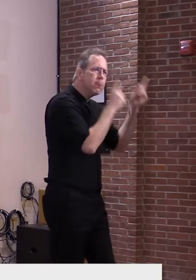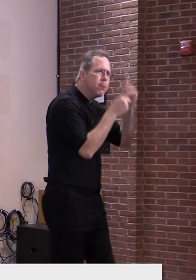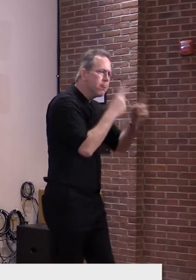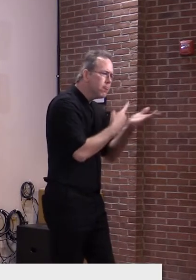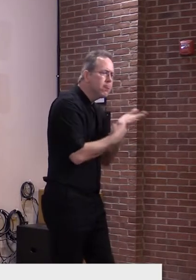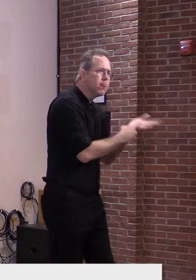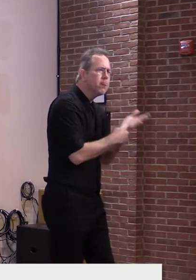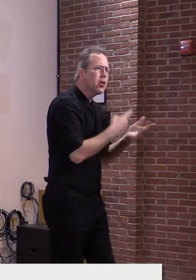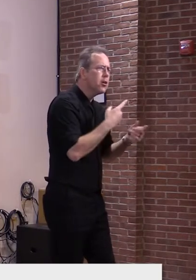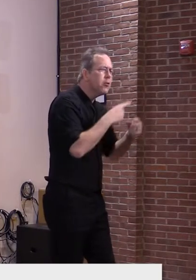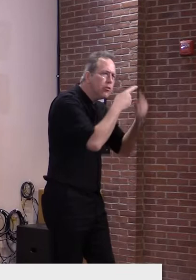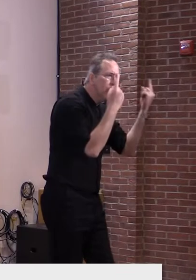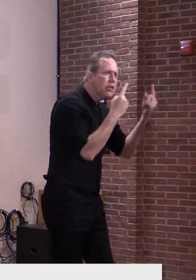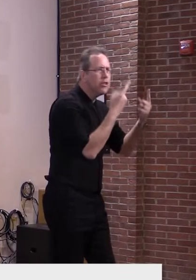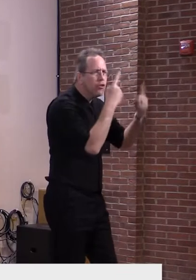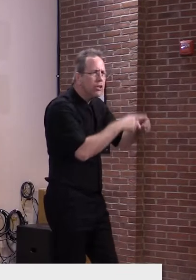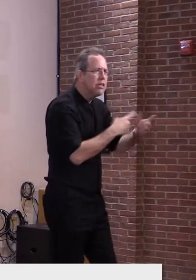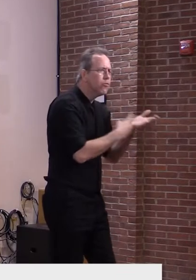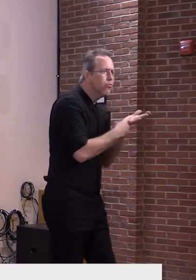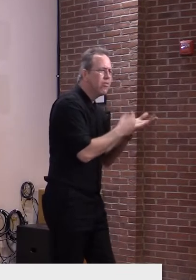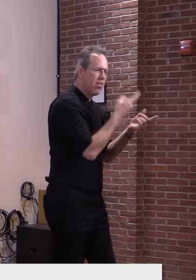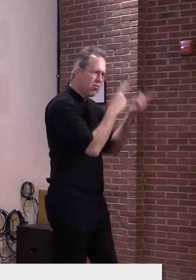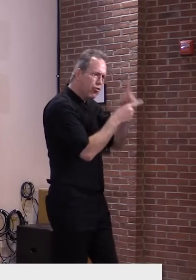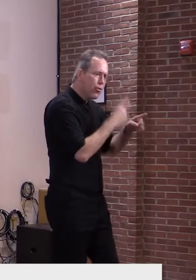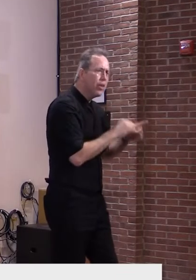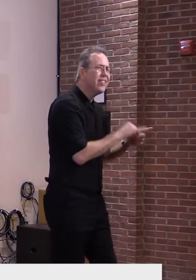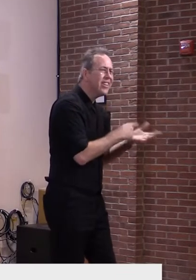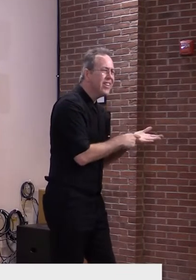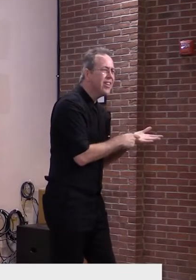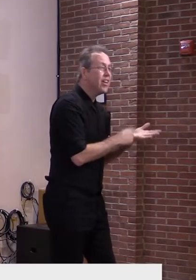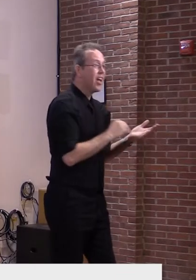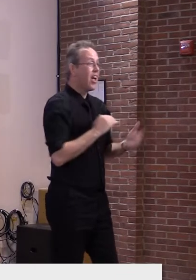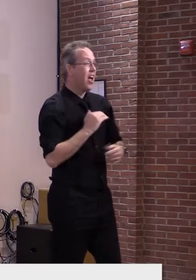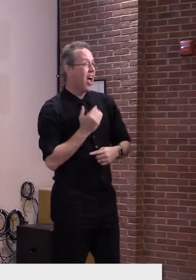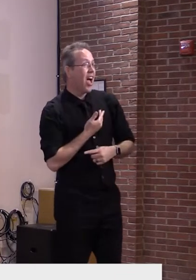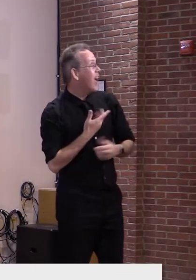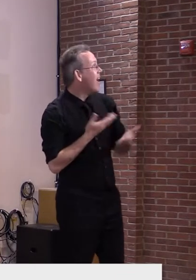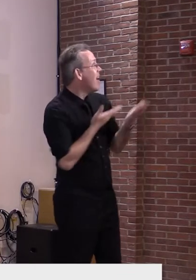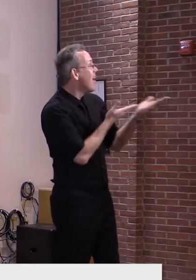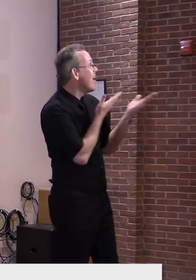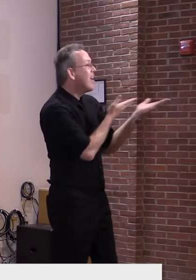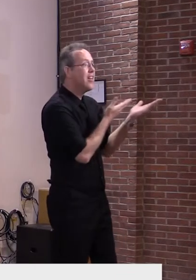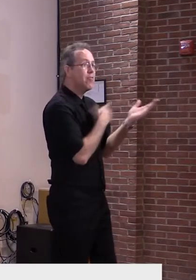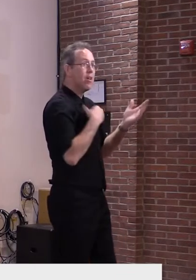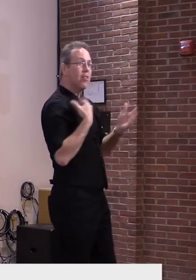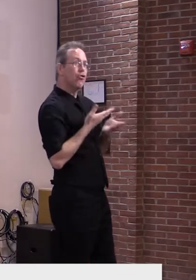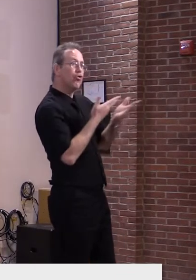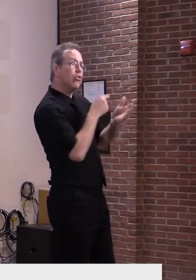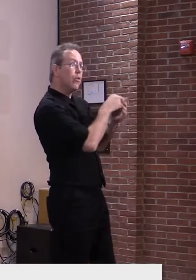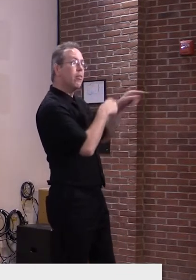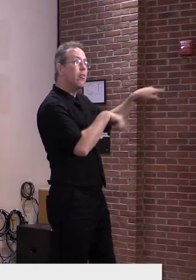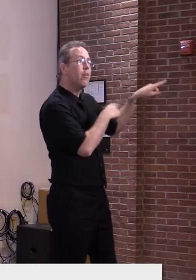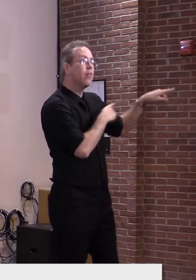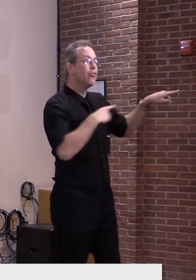Unfortunately, our recommendations weren't included, or for that matter, seriously